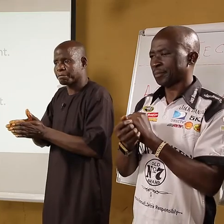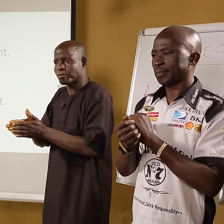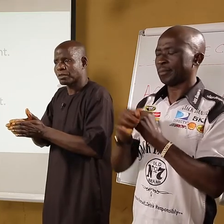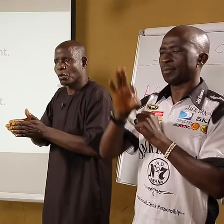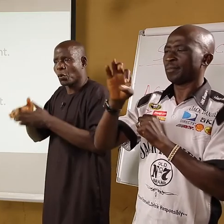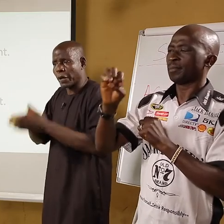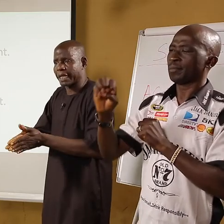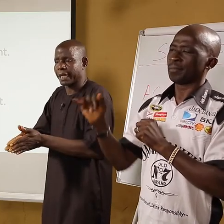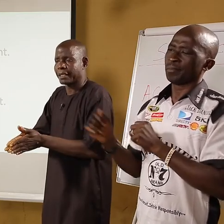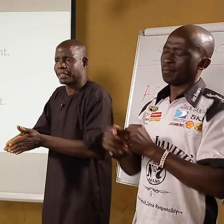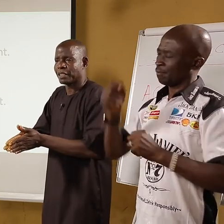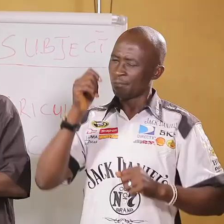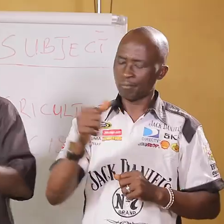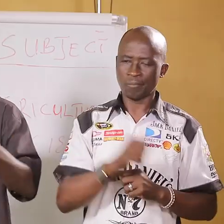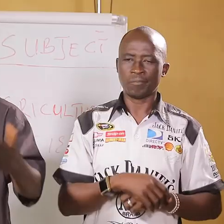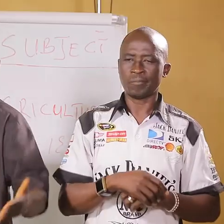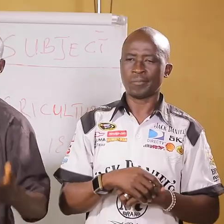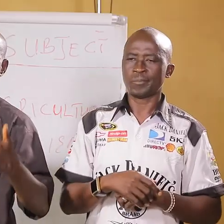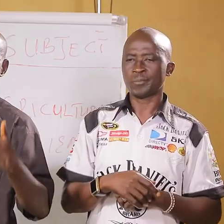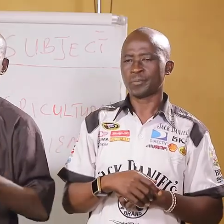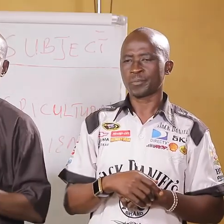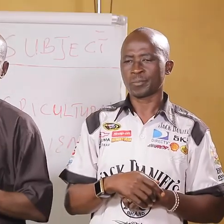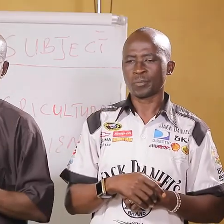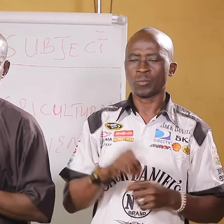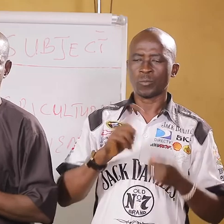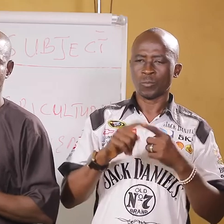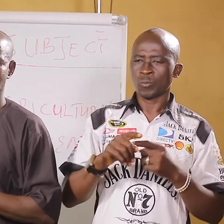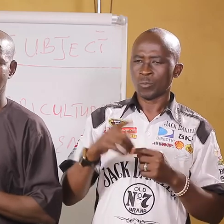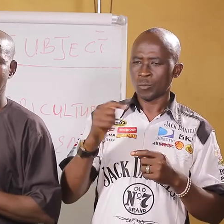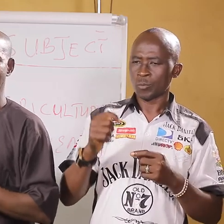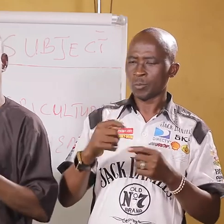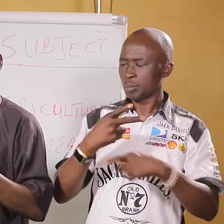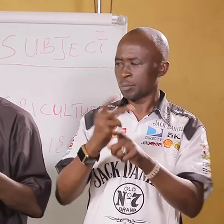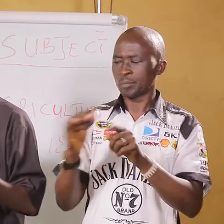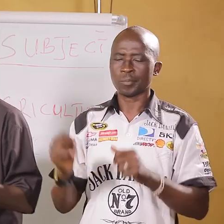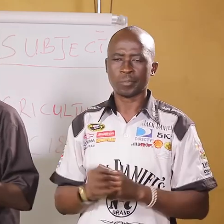feed quickly to byproducts.